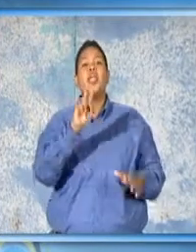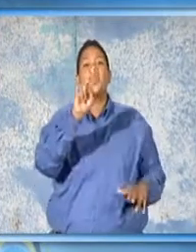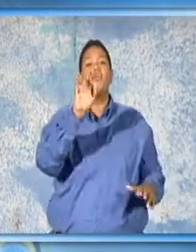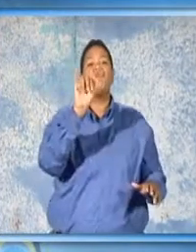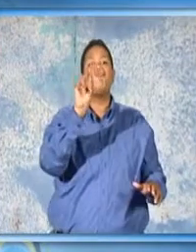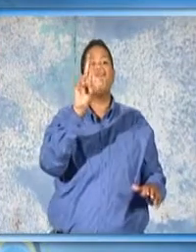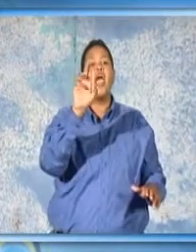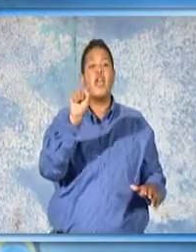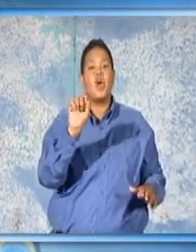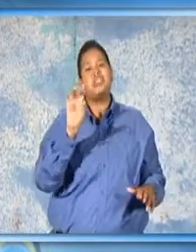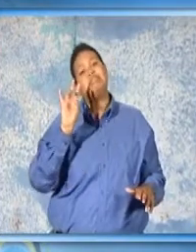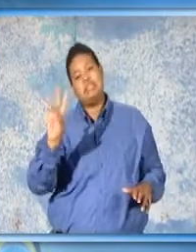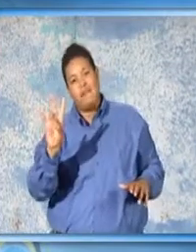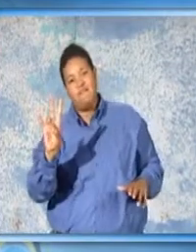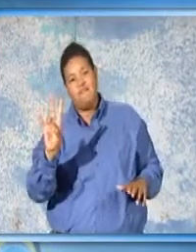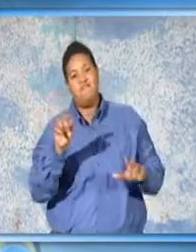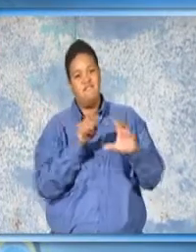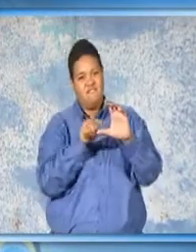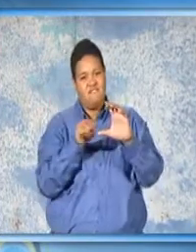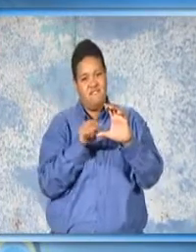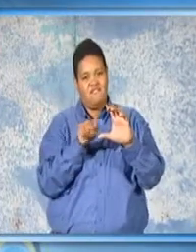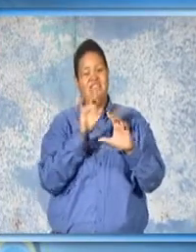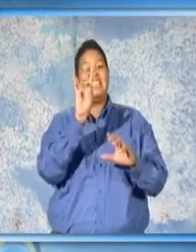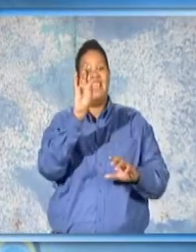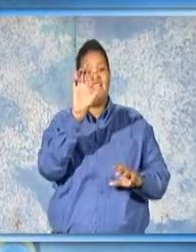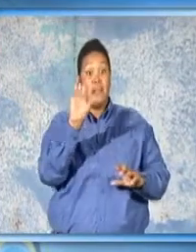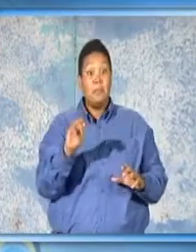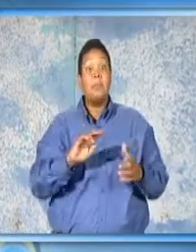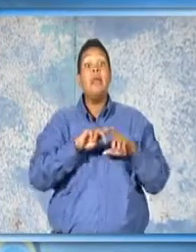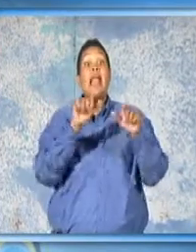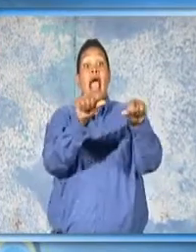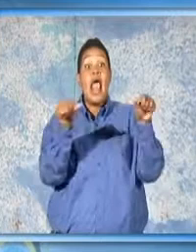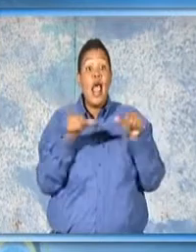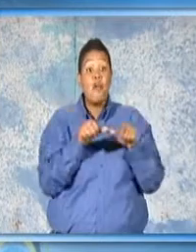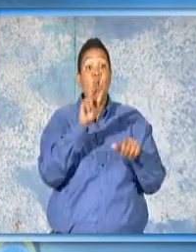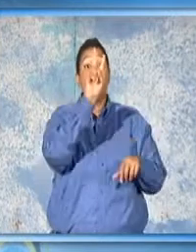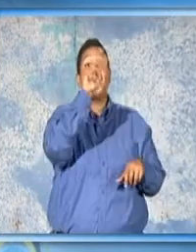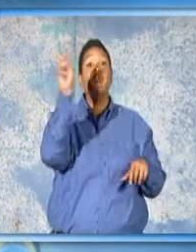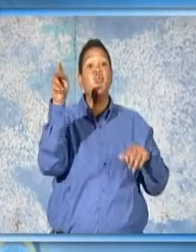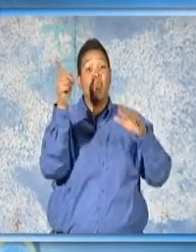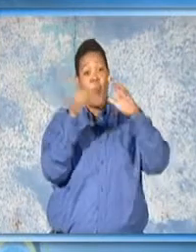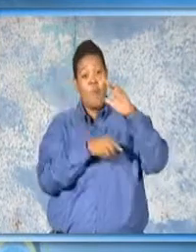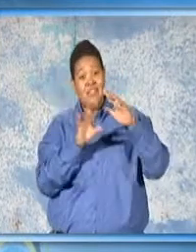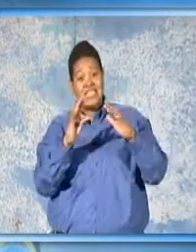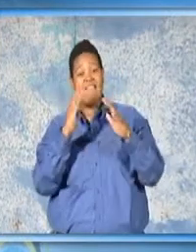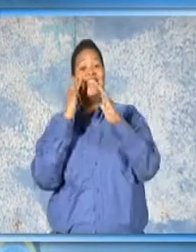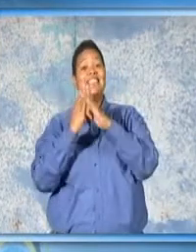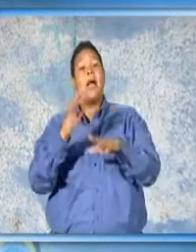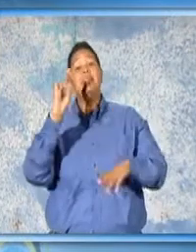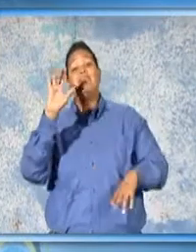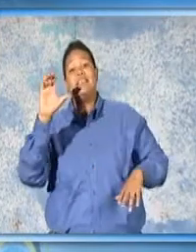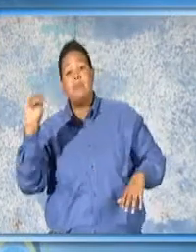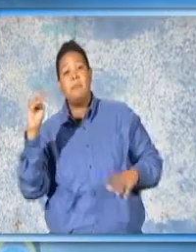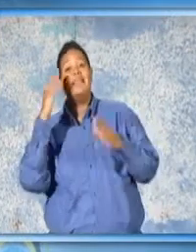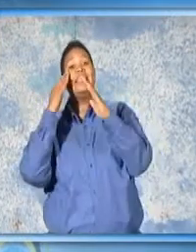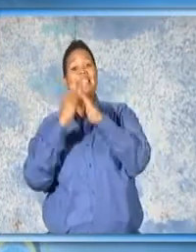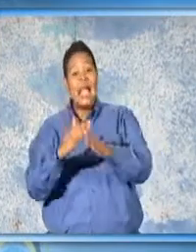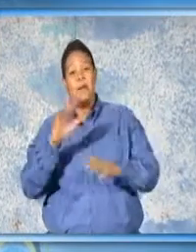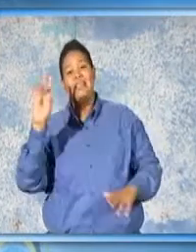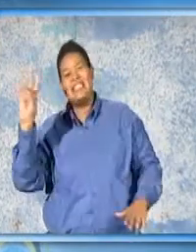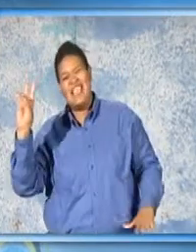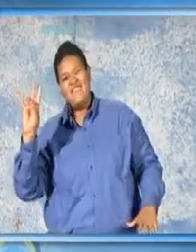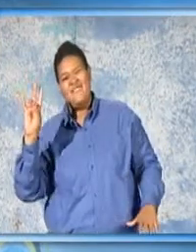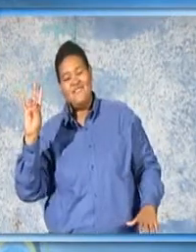centimeters. The area of the base would therefore be 22 over 7 times 7 centimeters times 7